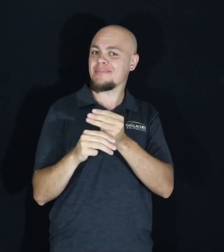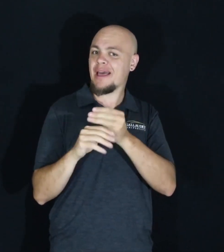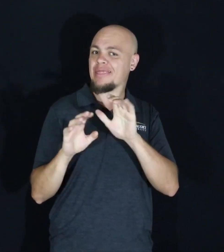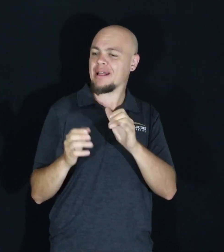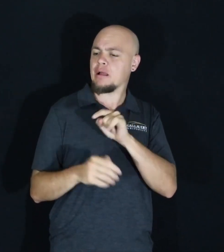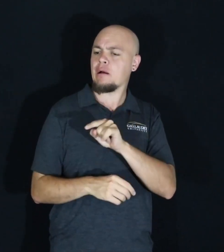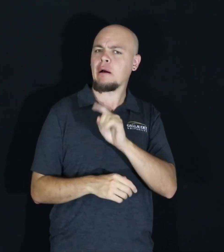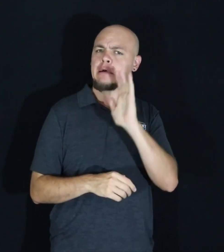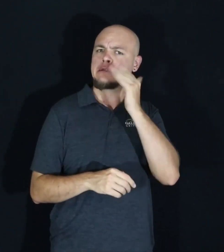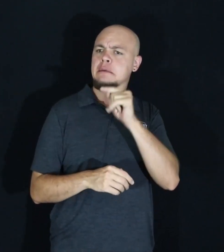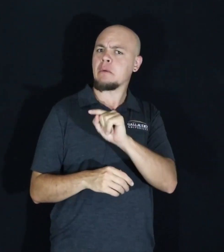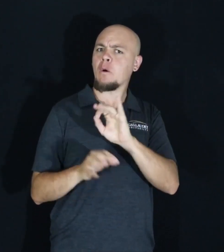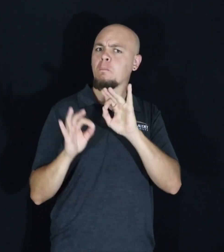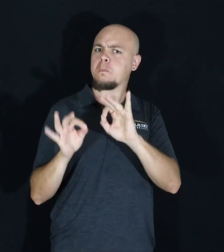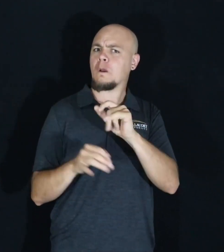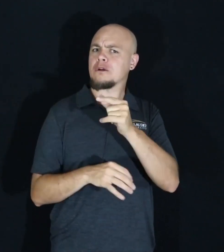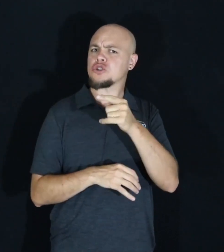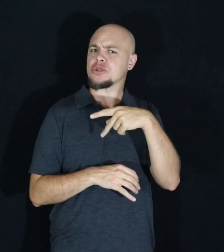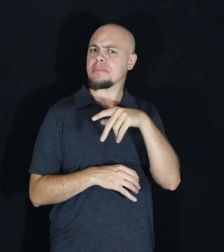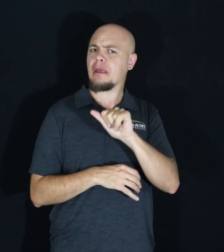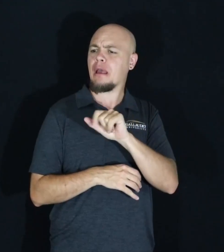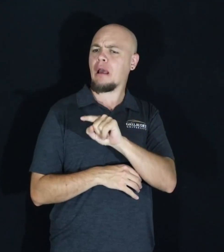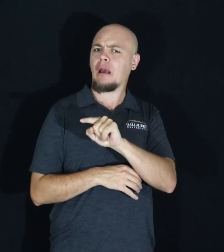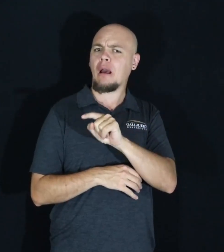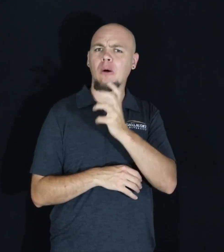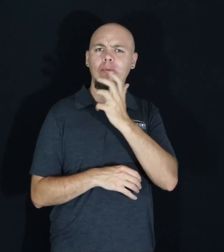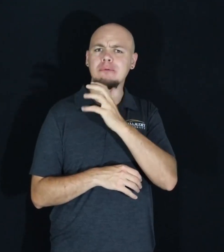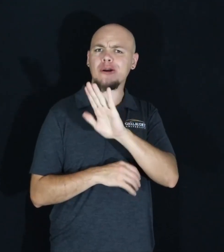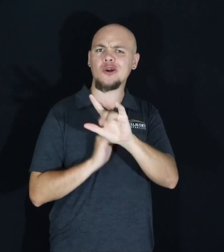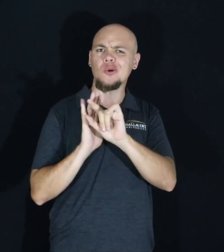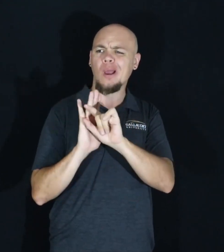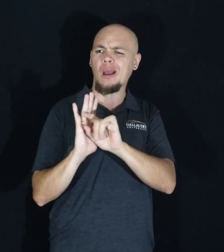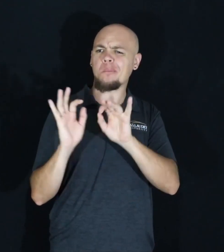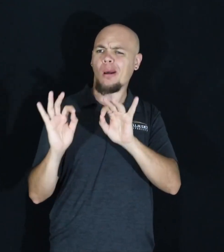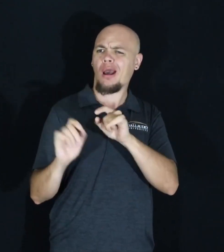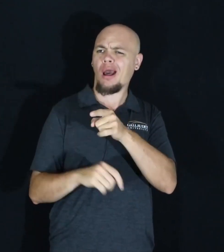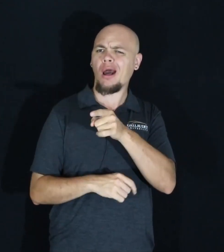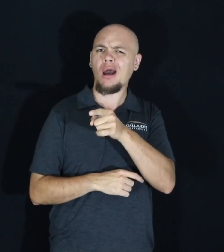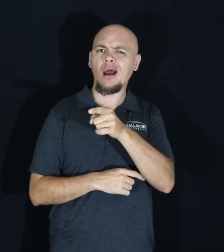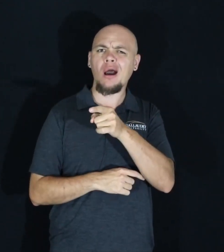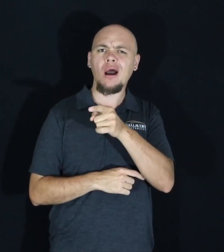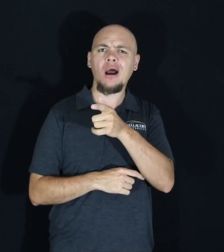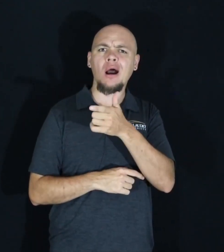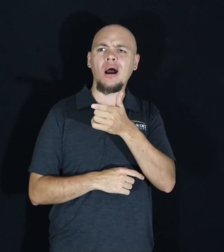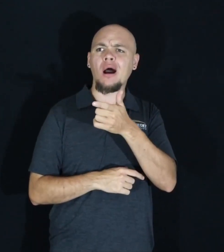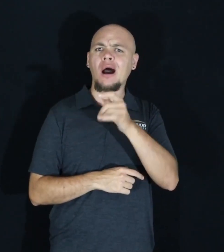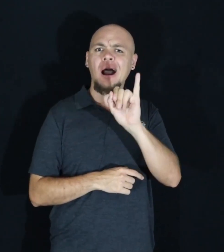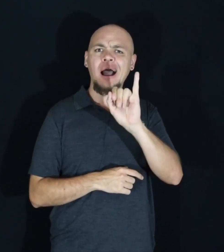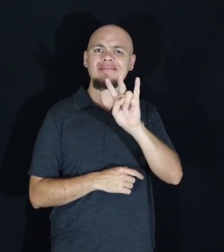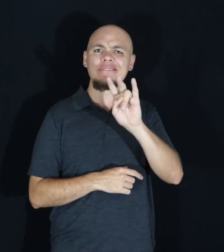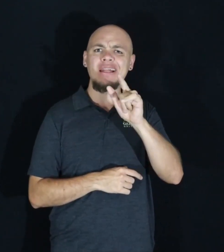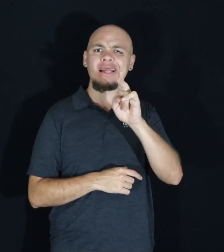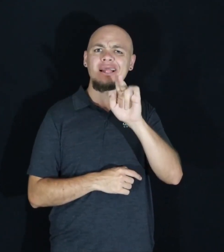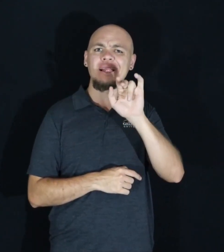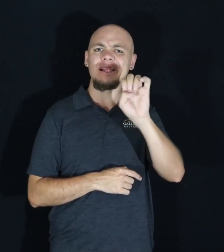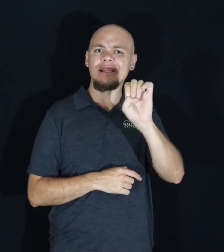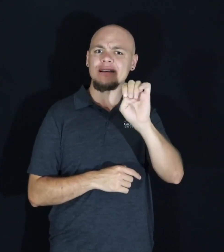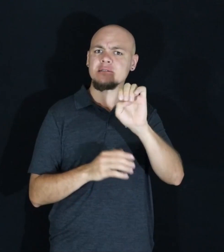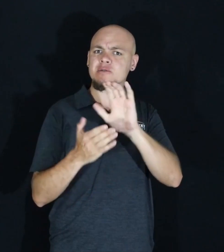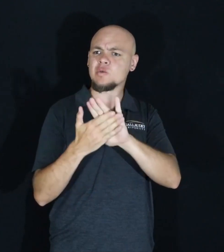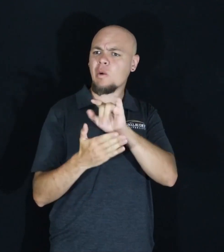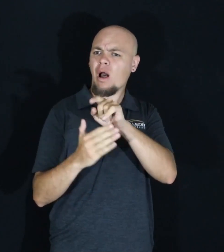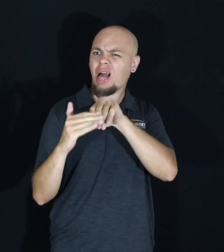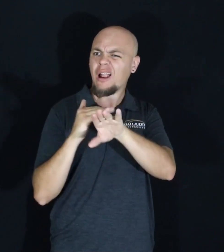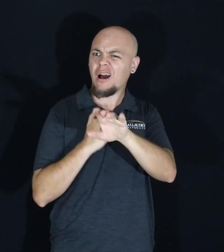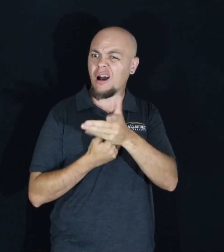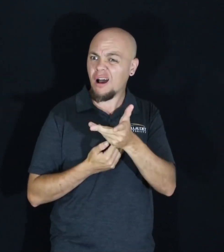seems to have that perfect GPA, has outstanding grades, and even got into an Ivy League school. They seem to be perfect,